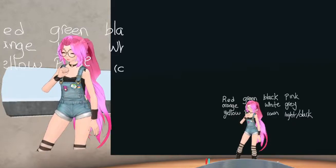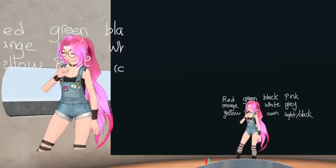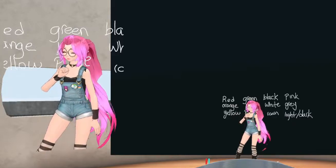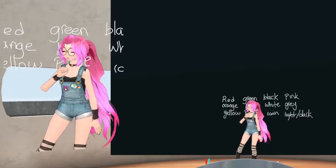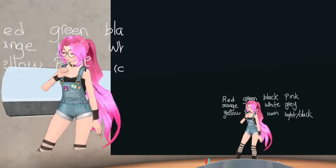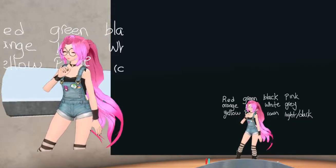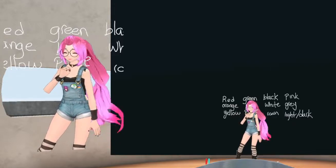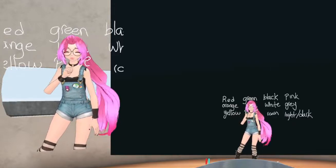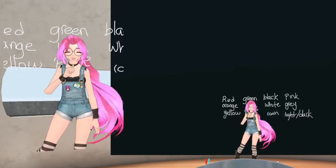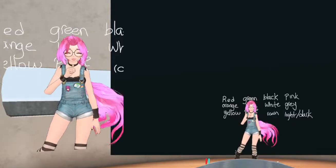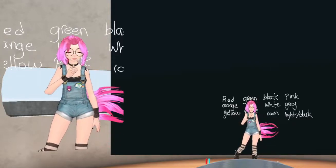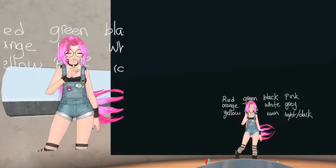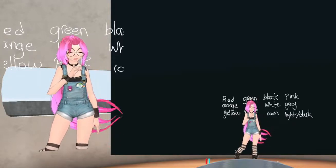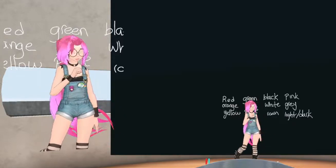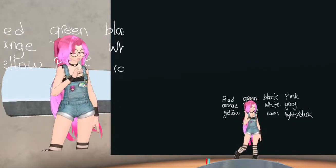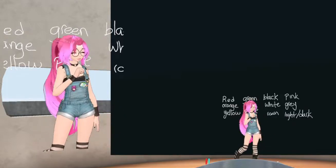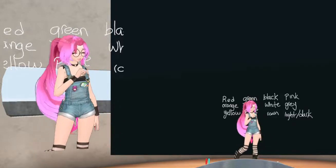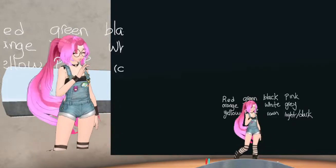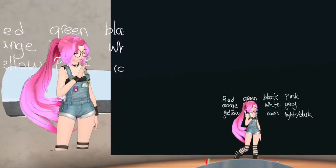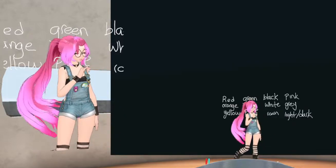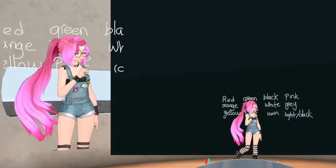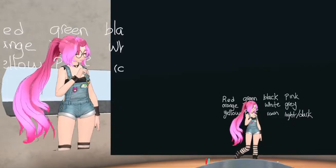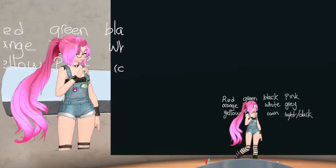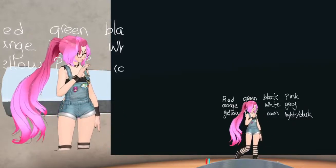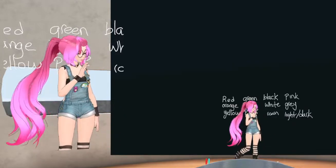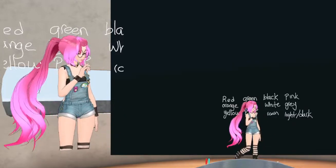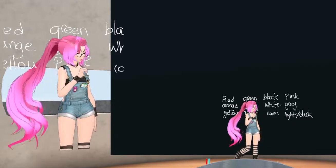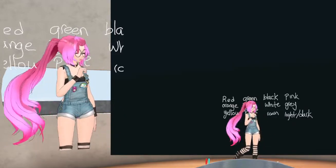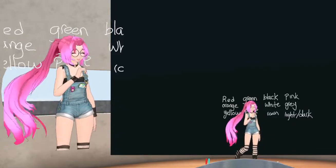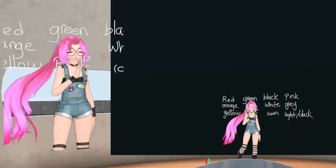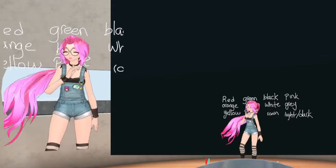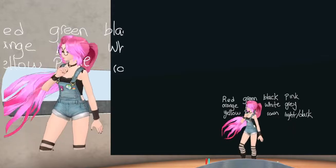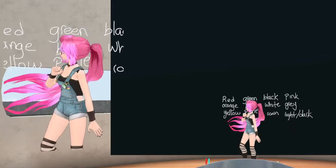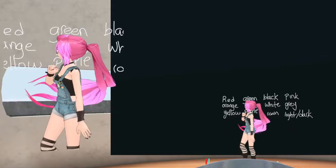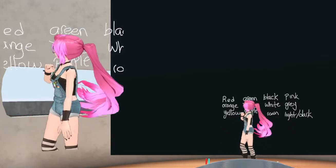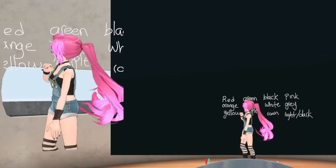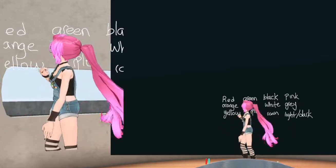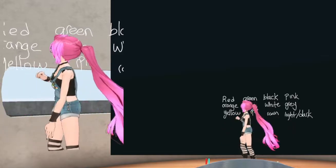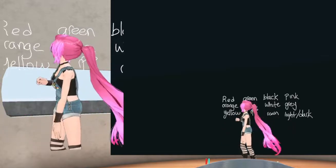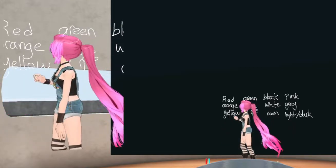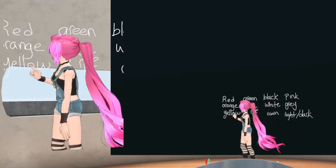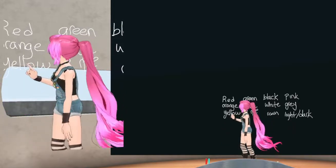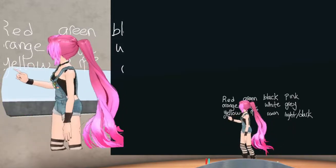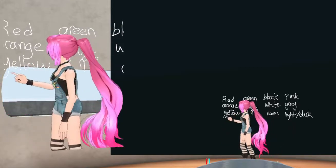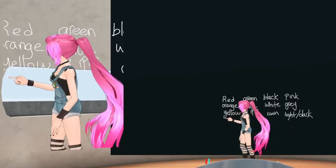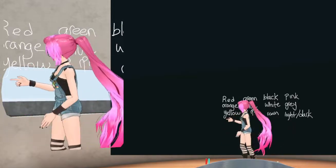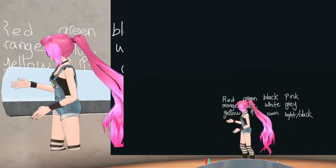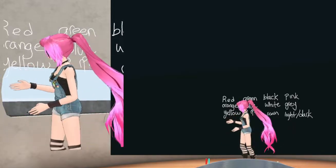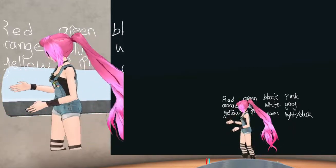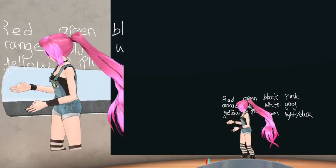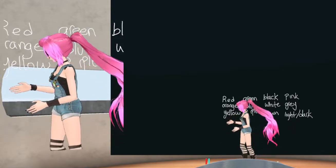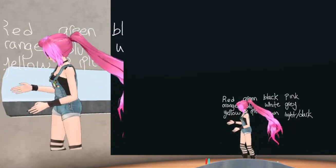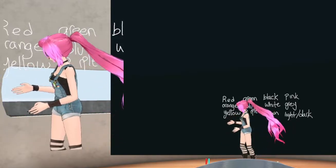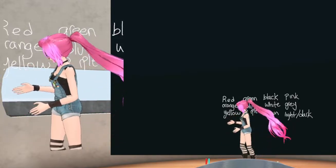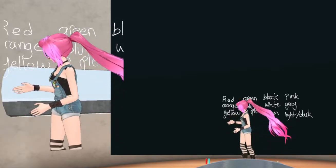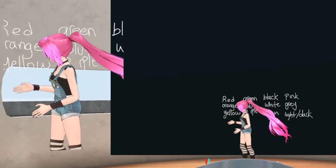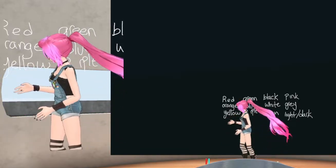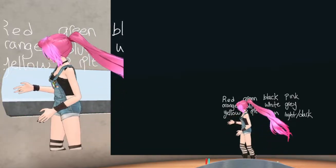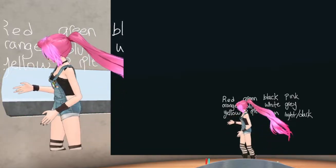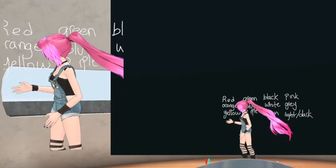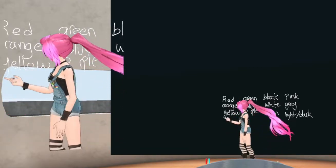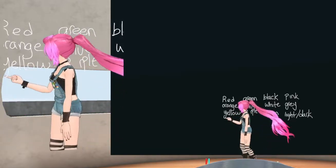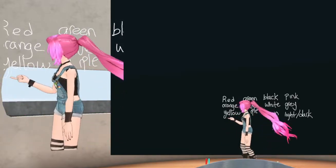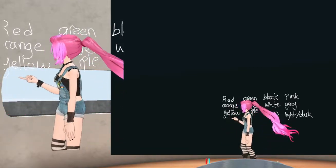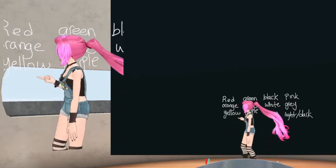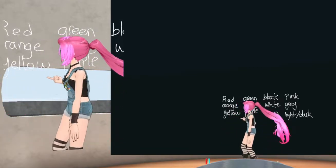Yep. Squeezing the juice out of that orange. So you want orange juice? Yeah. And then,